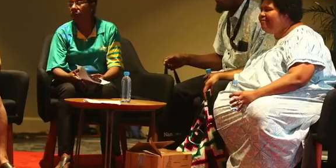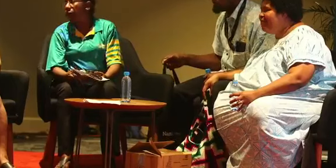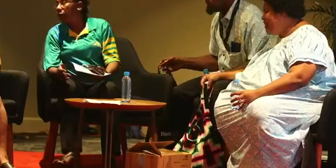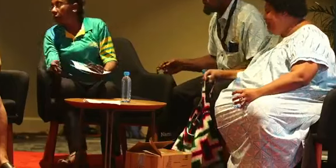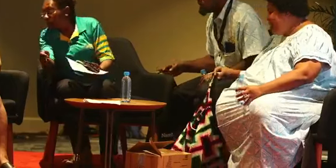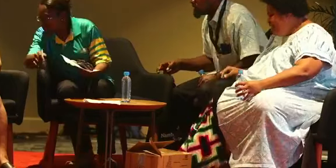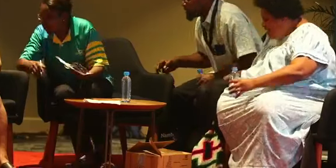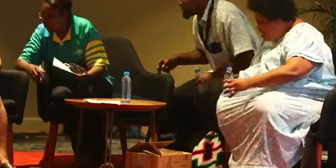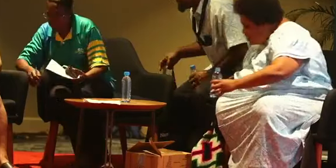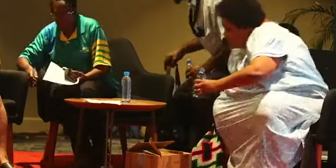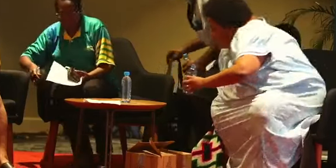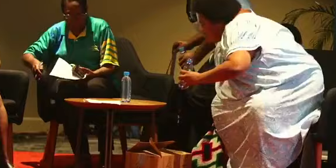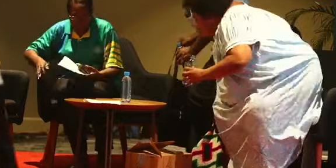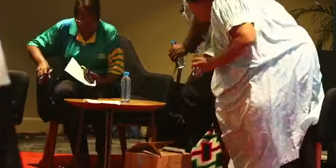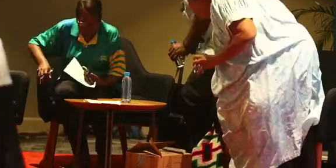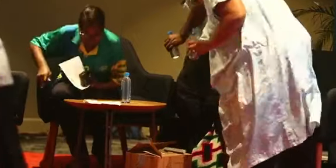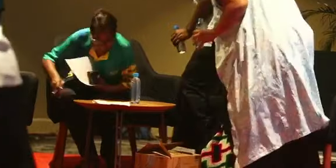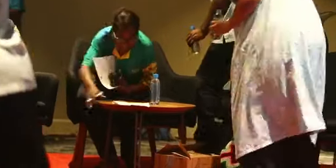Commissioner Bray.